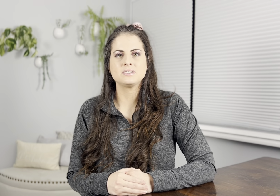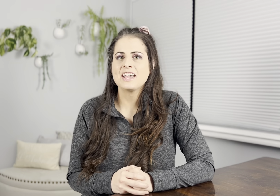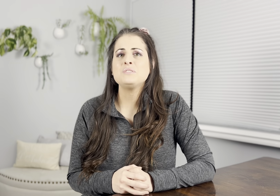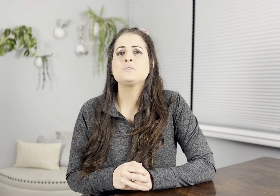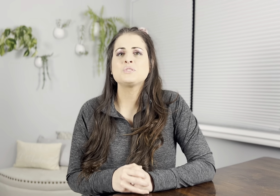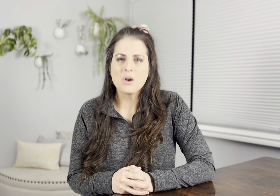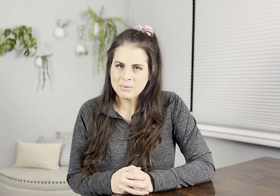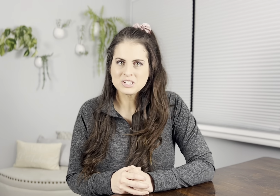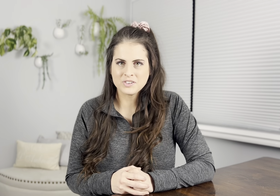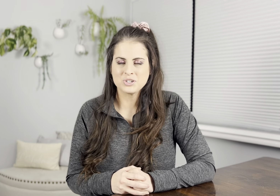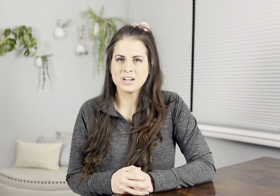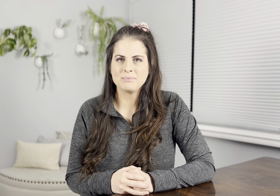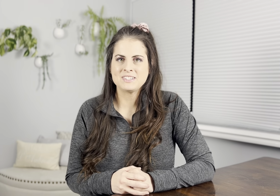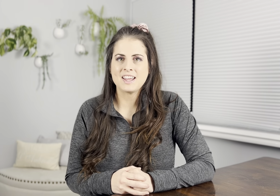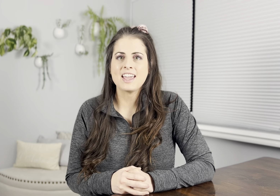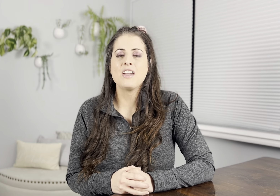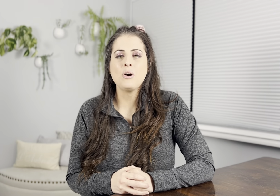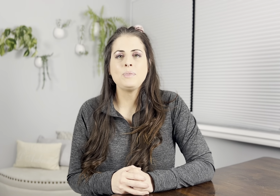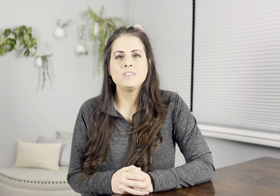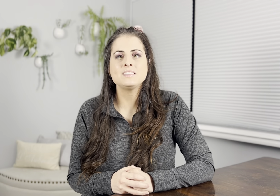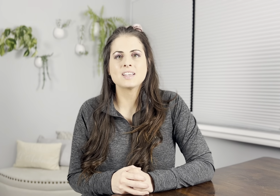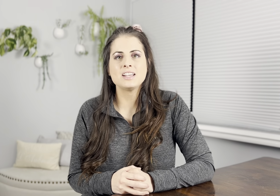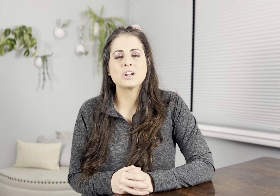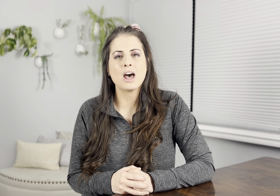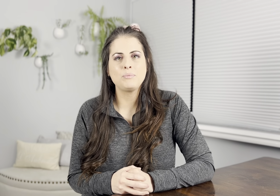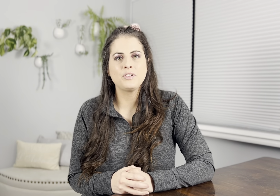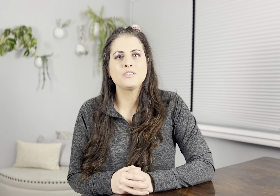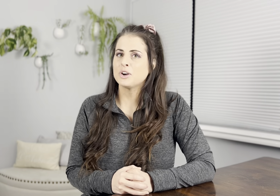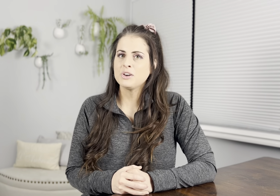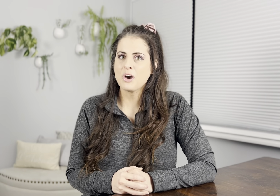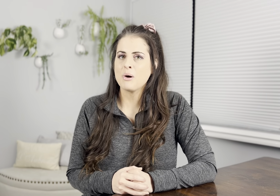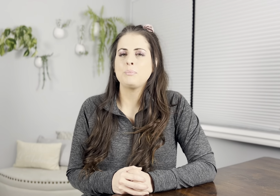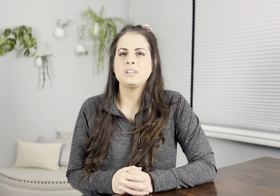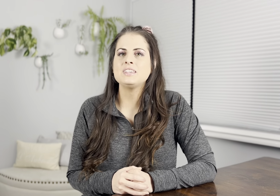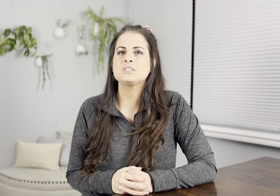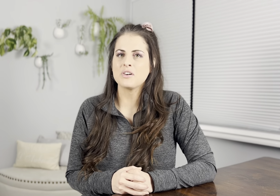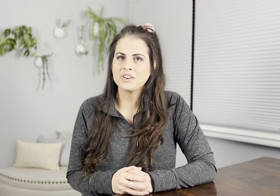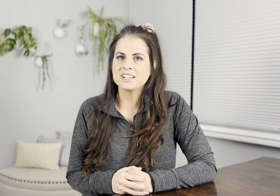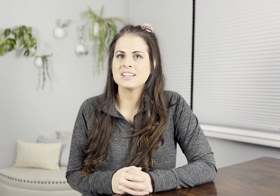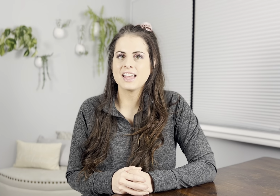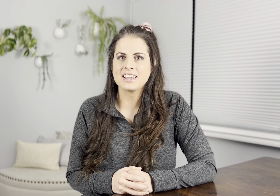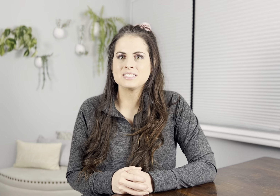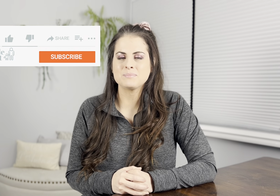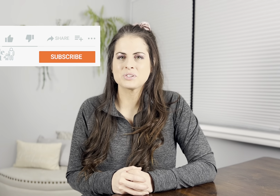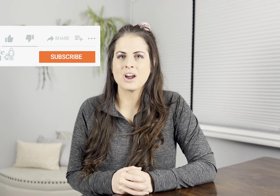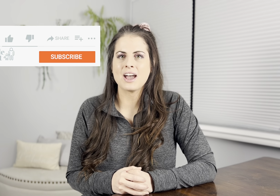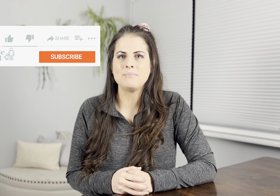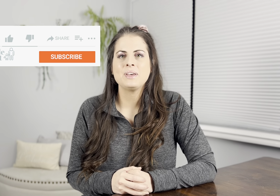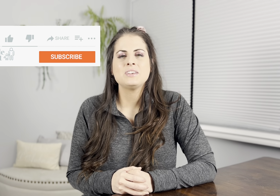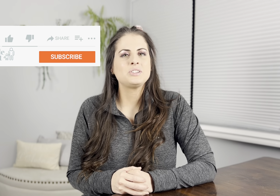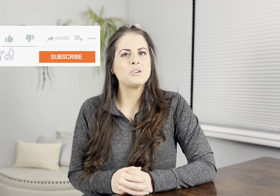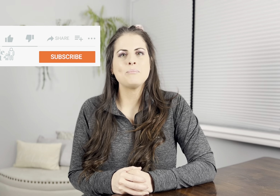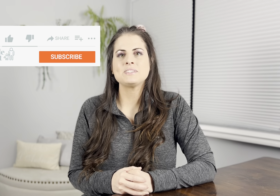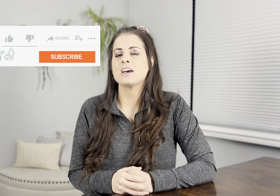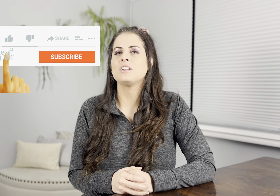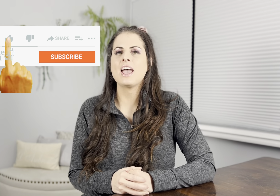Thank you so much for joining me today. I hope that these signs are helpful. Before you go, please don't forget to like and subscribe so you don't miss out on any